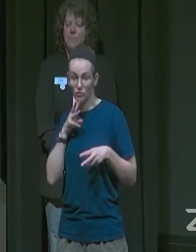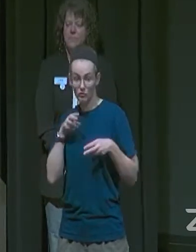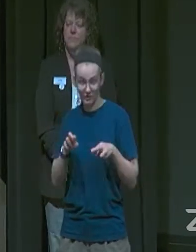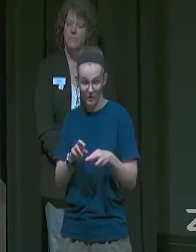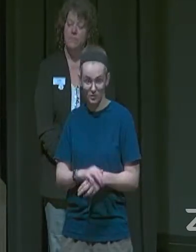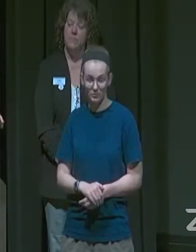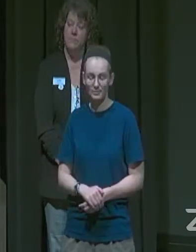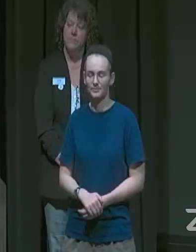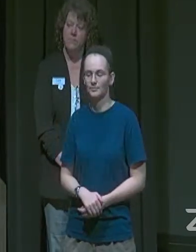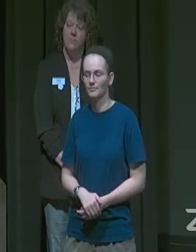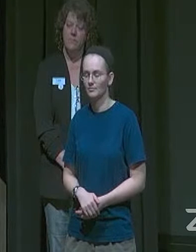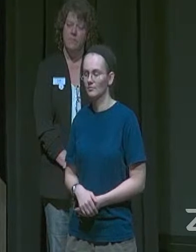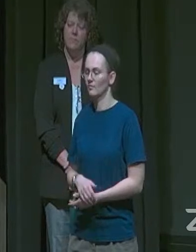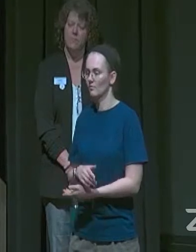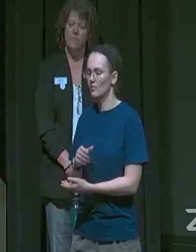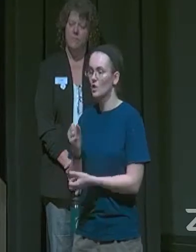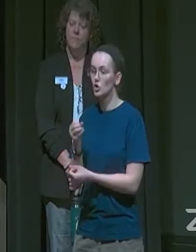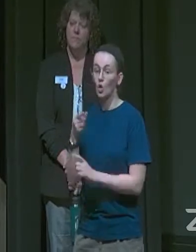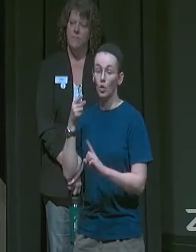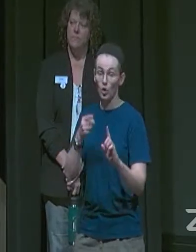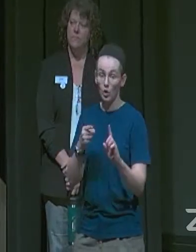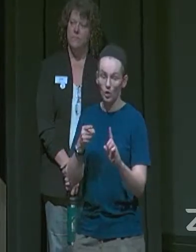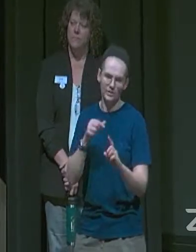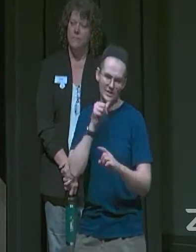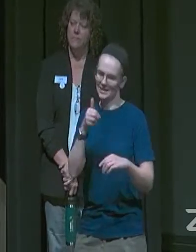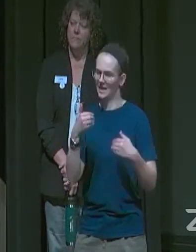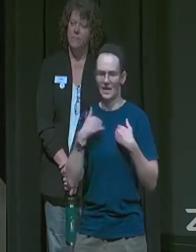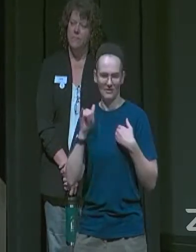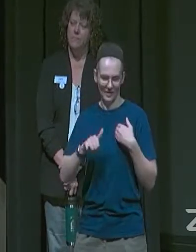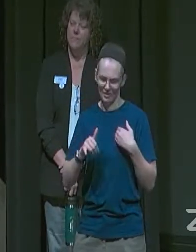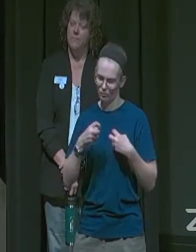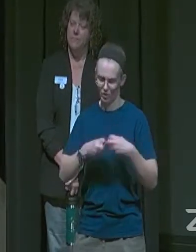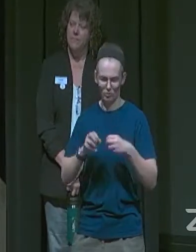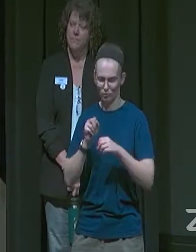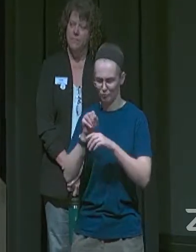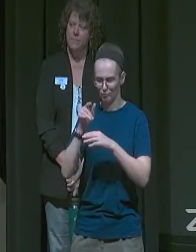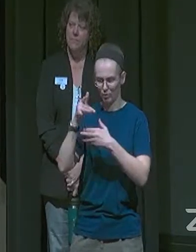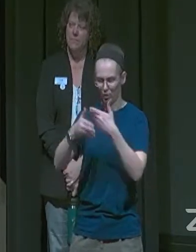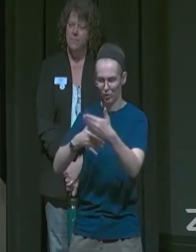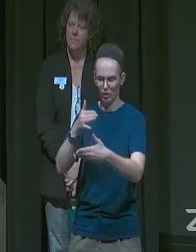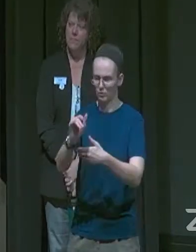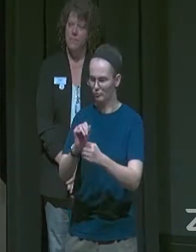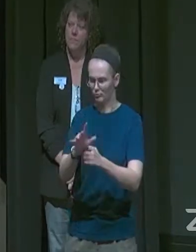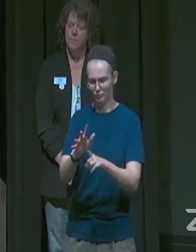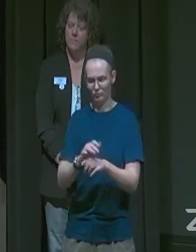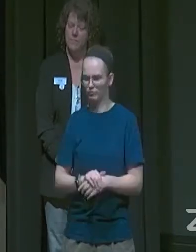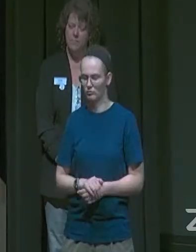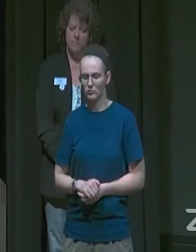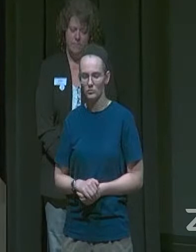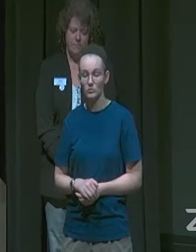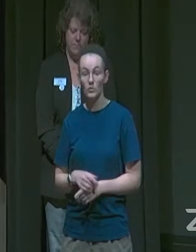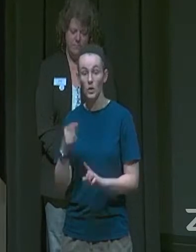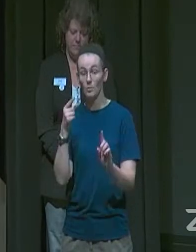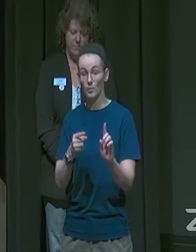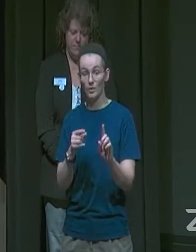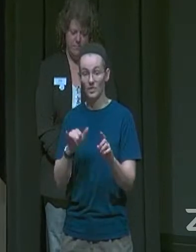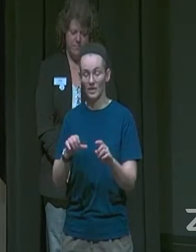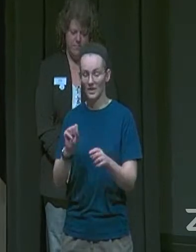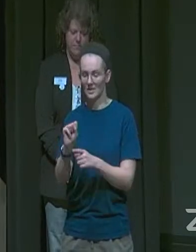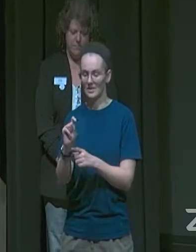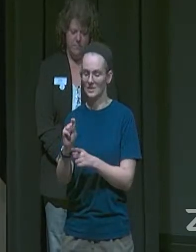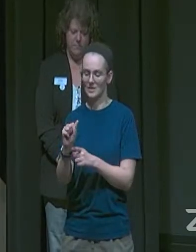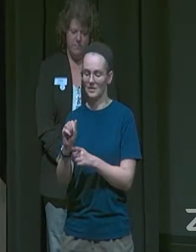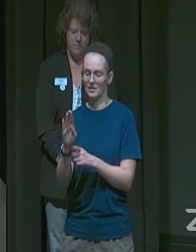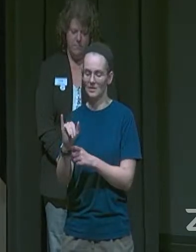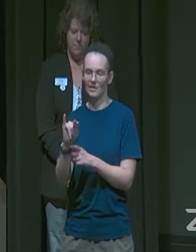So the intent is absolutely not. The whole purpose of the